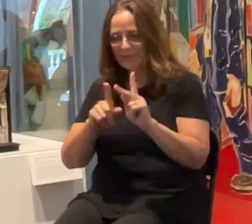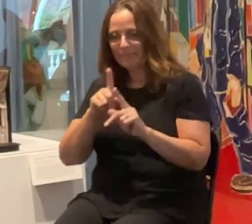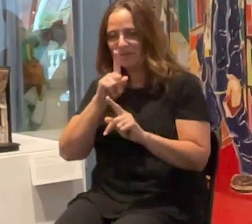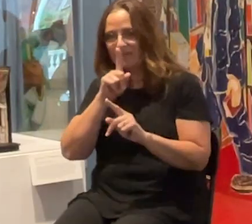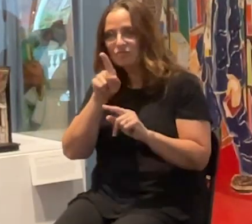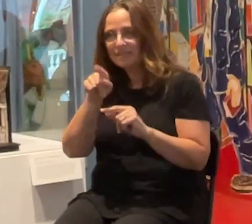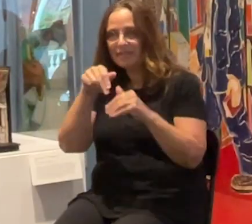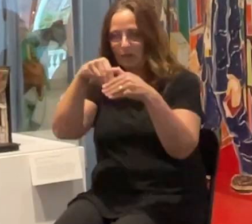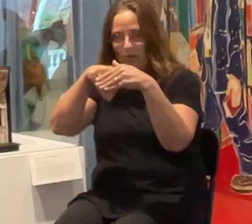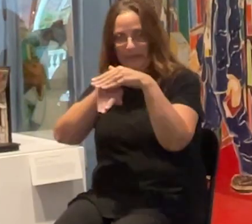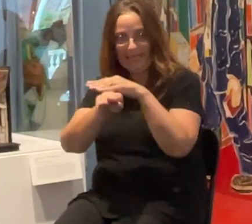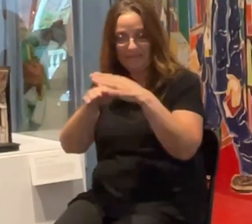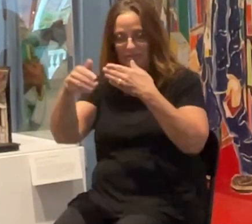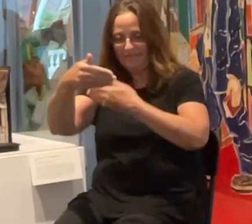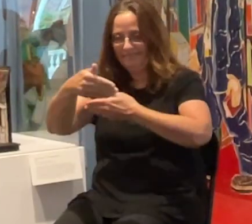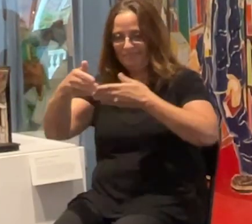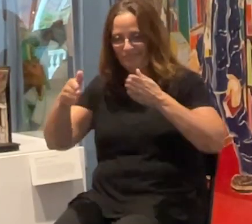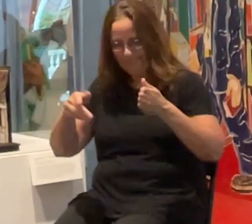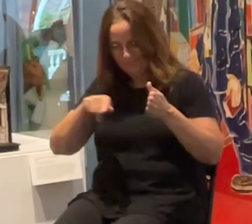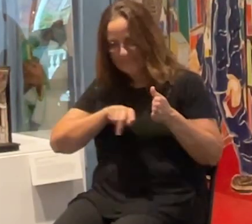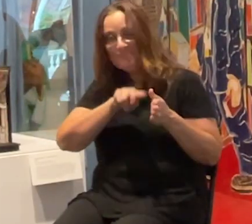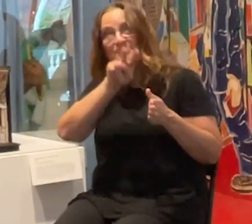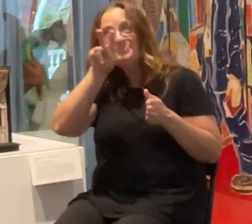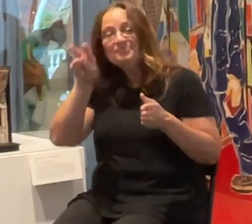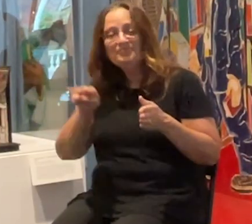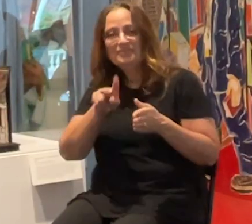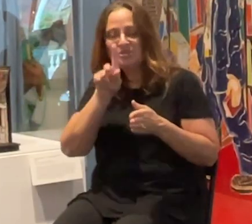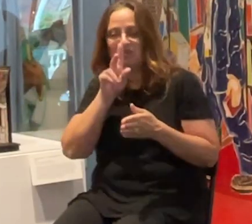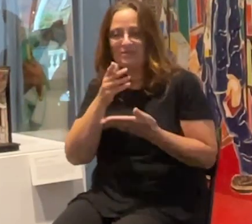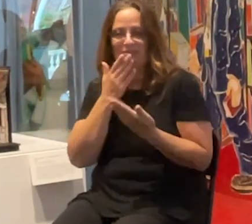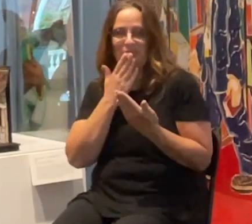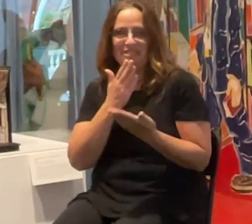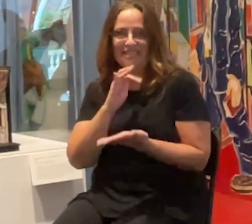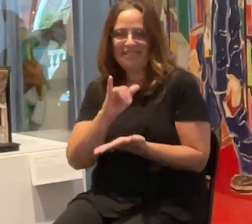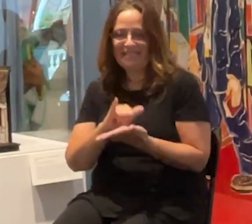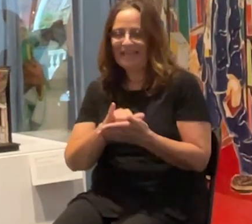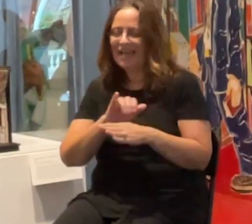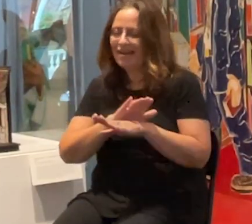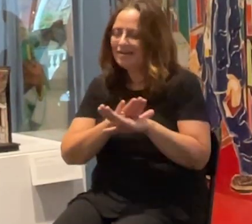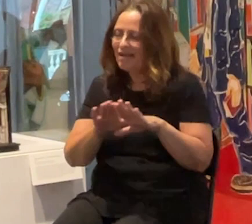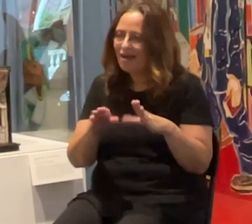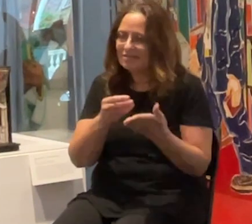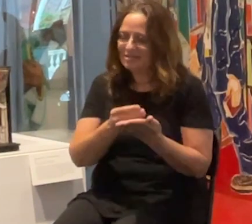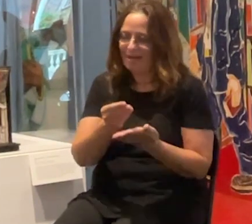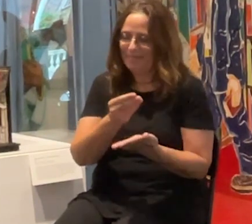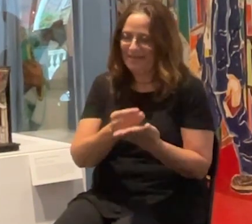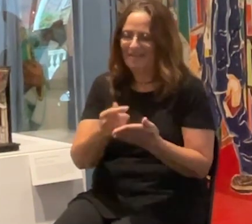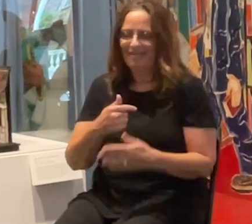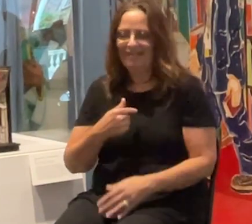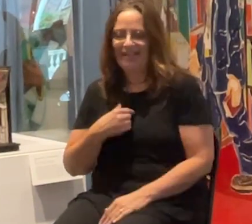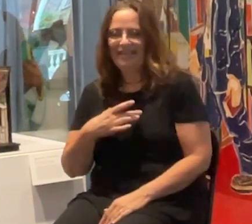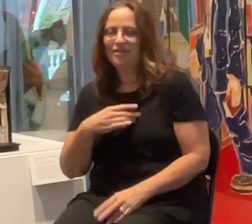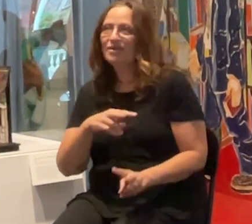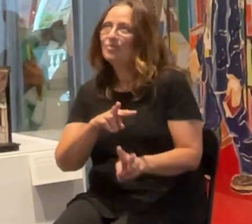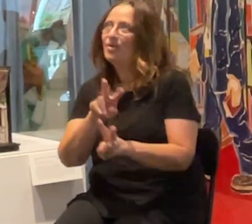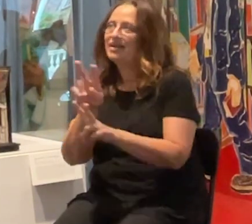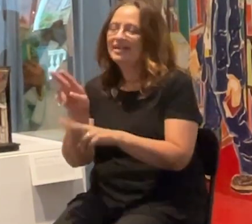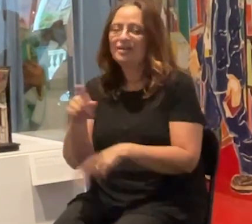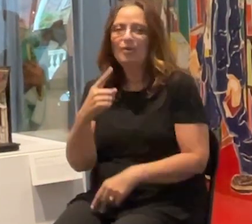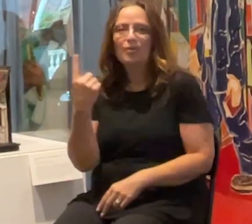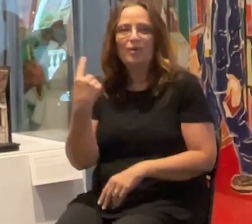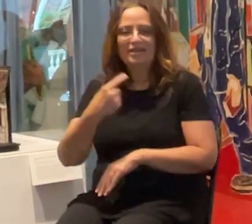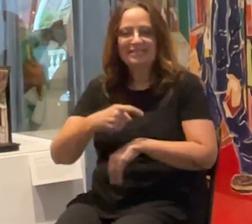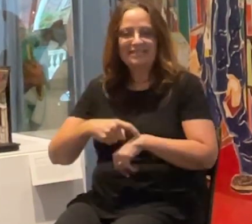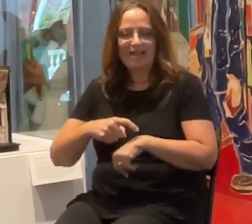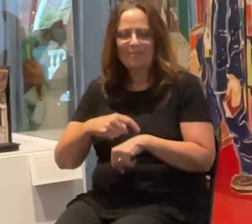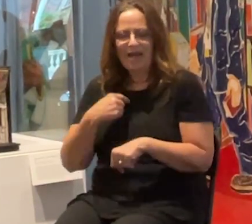in and appreciate the bookstore for its own sake now and not be shopping is, you know, one time I walked by and I heard